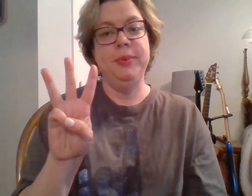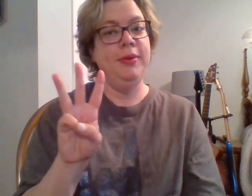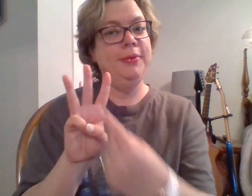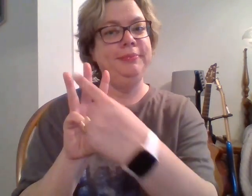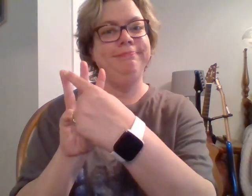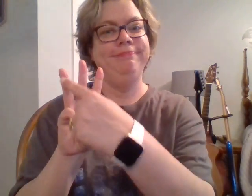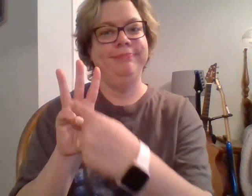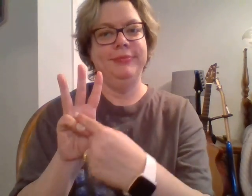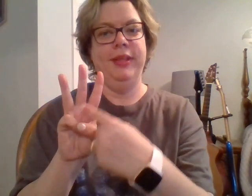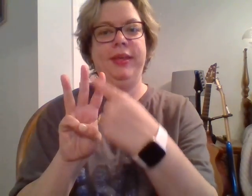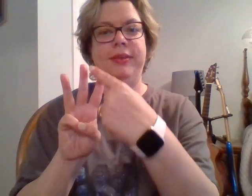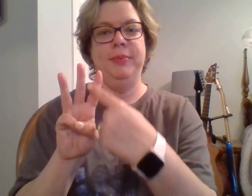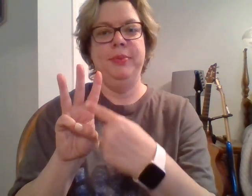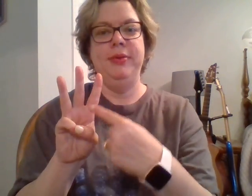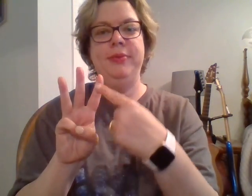W like a W.